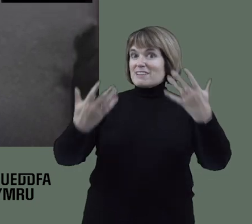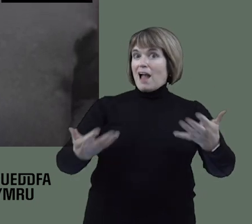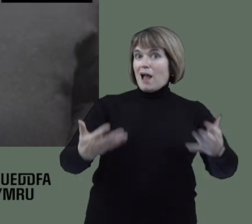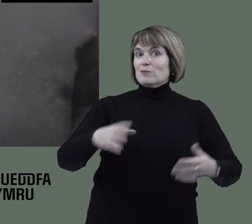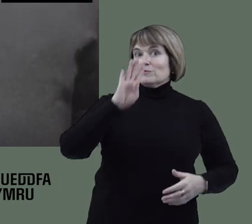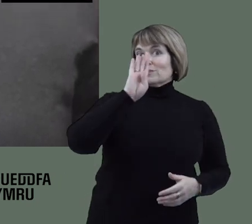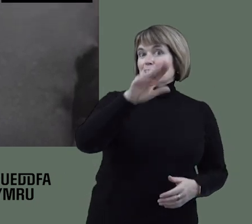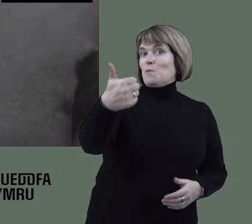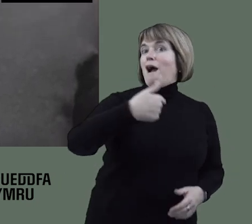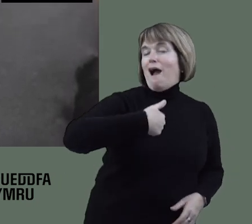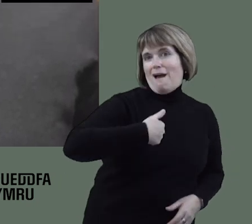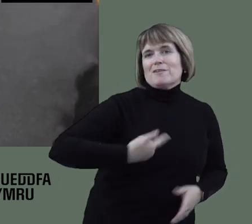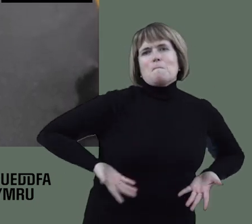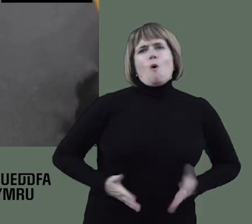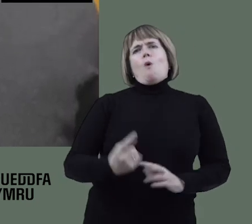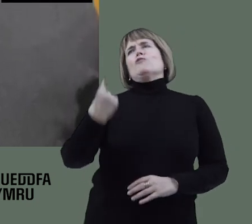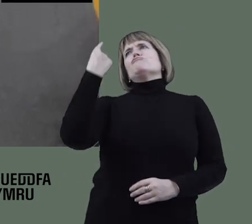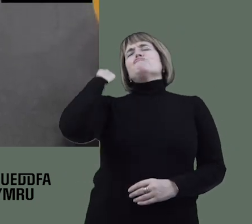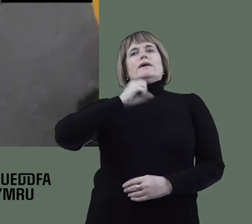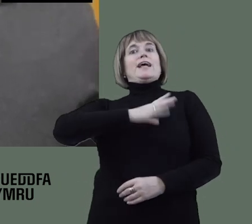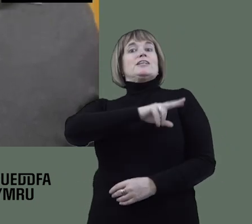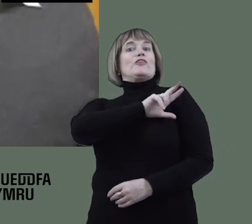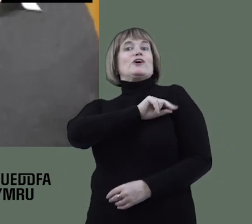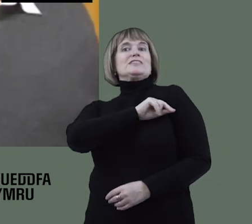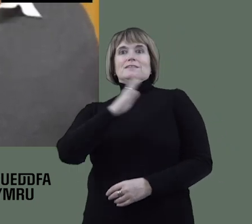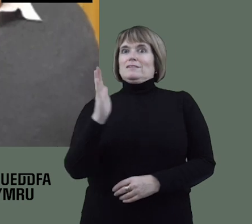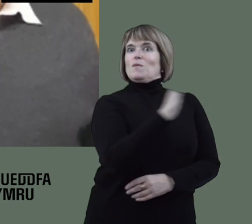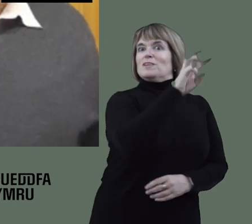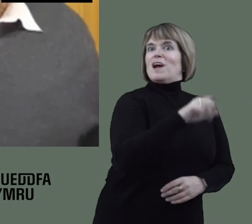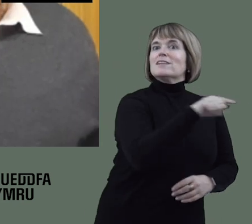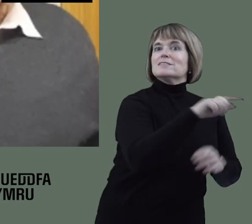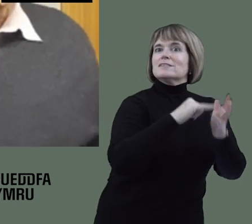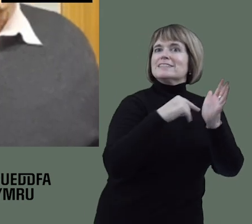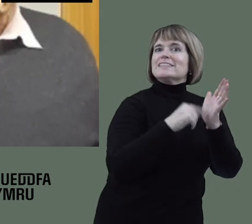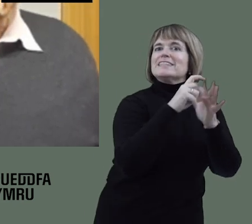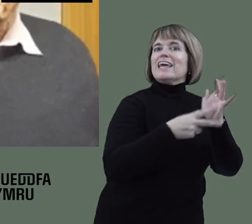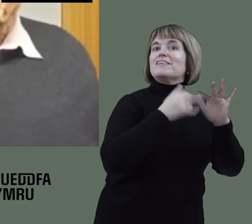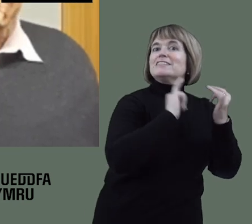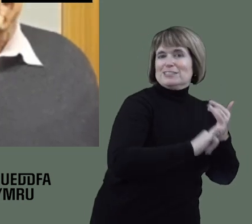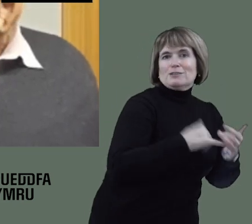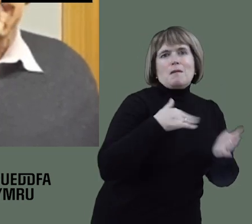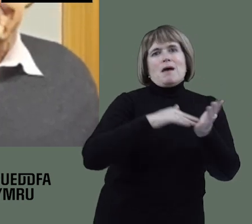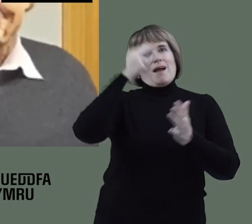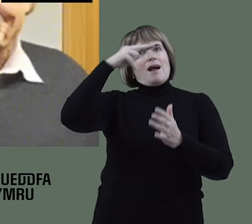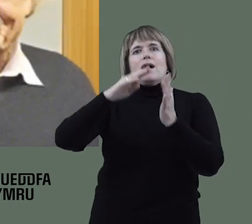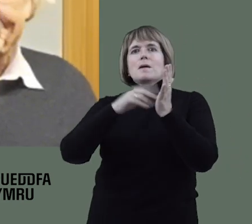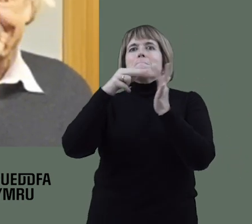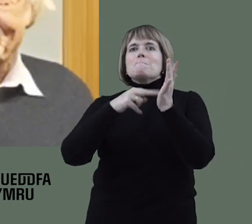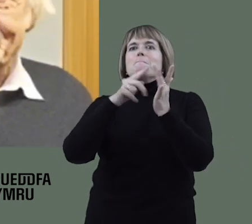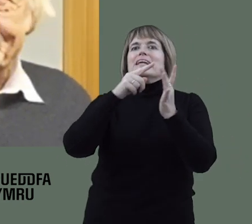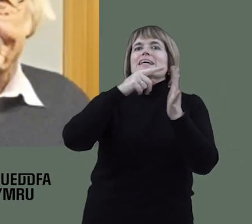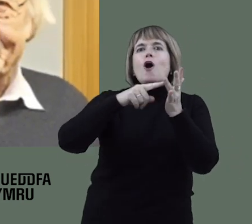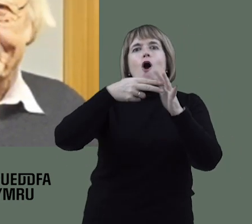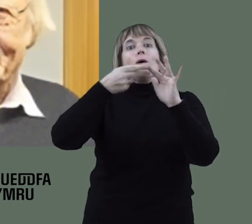I'm 91 years of age now. I was born in St. David's in 1930. My mother was Minnie